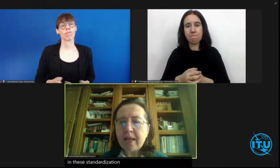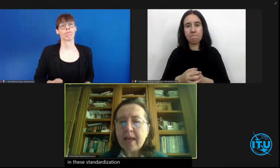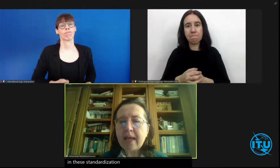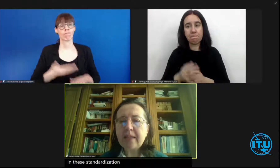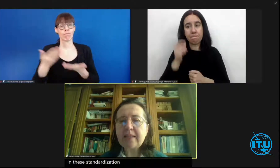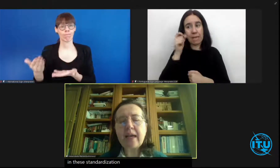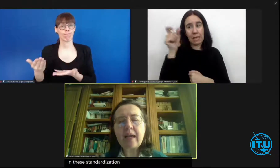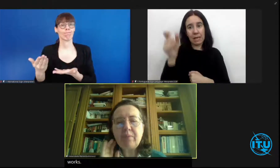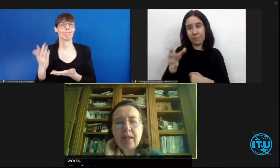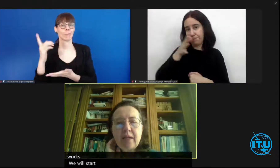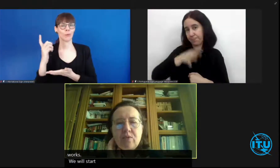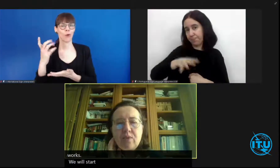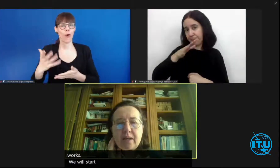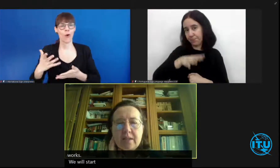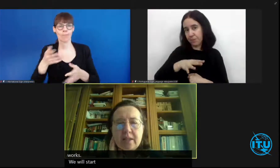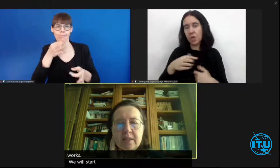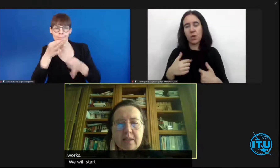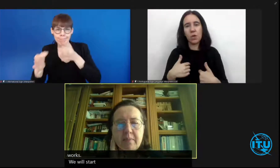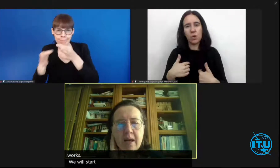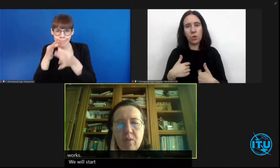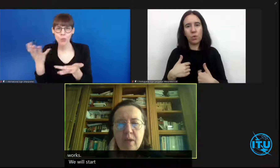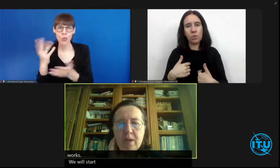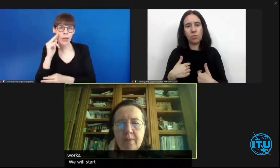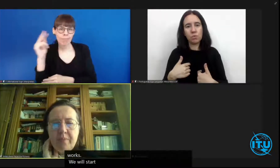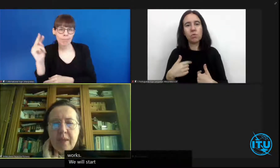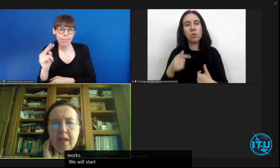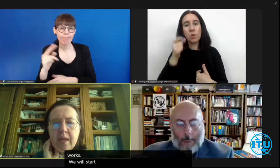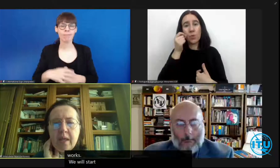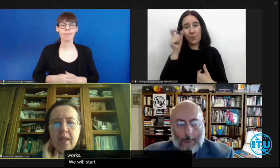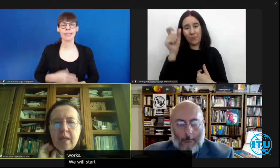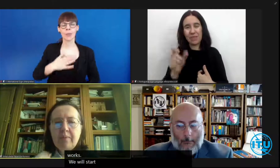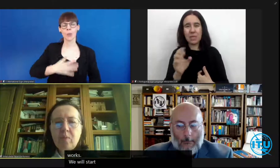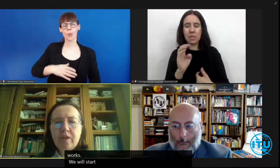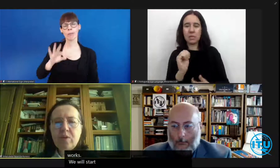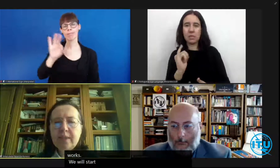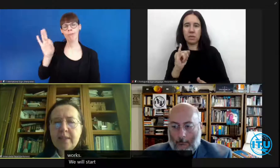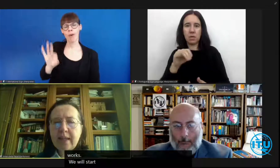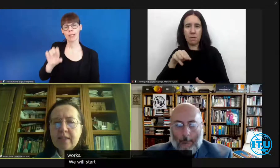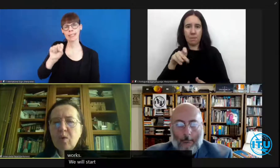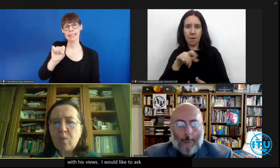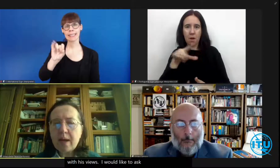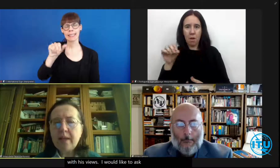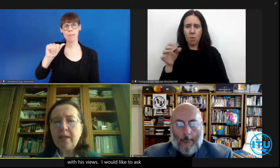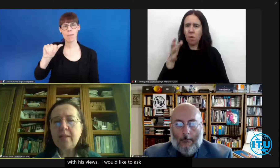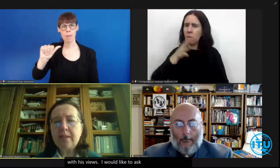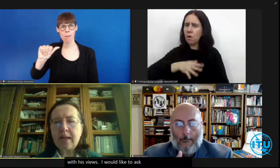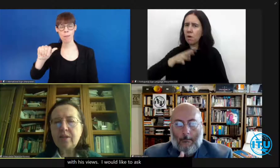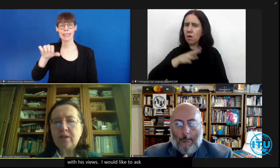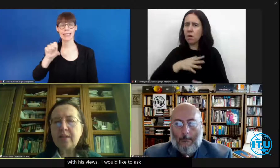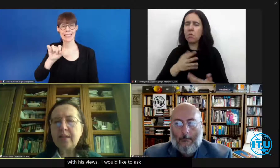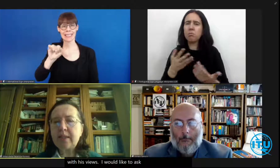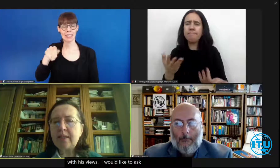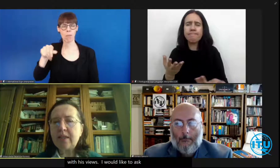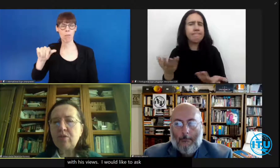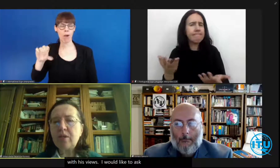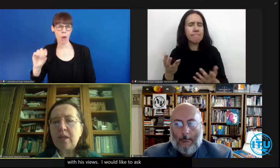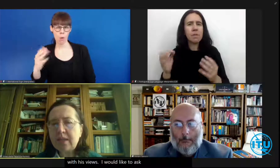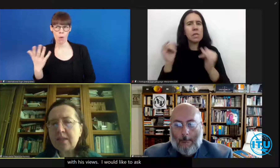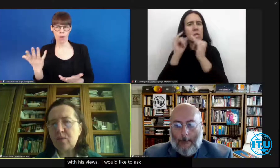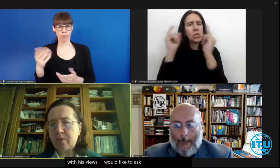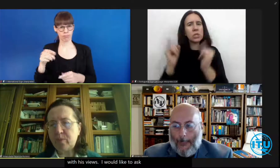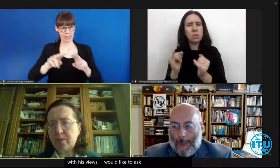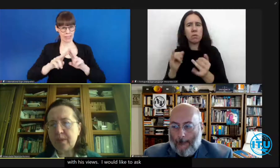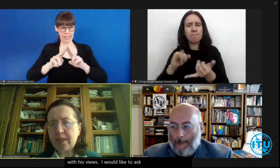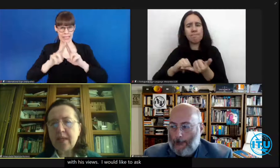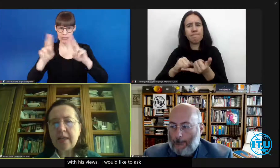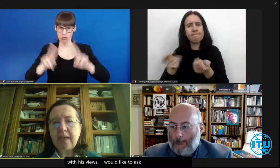views, and I would like to ask Simão whether you can tell us why international standardization